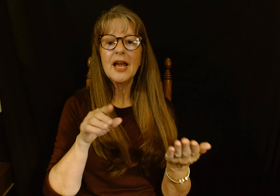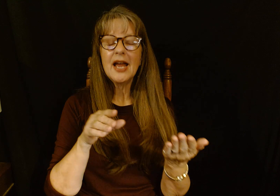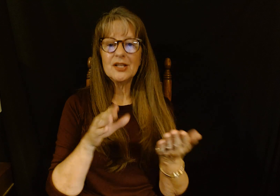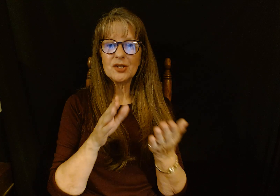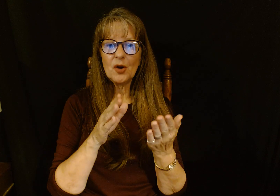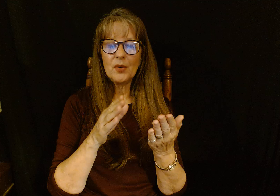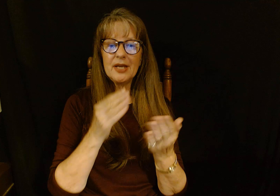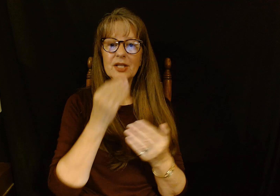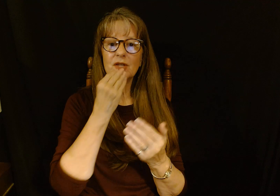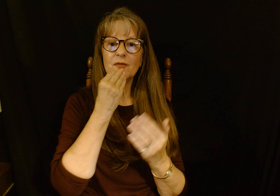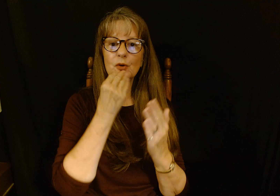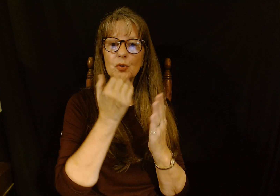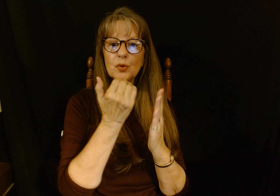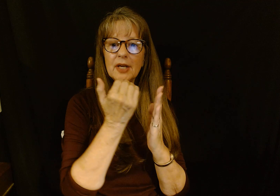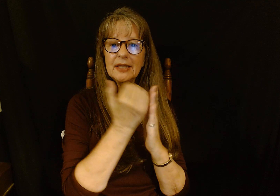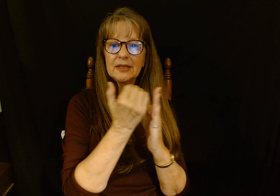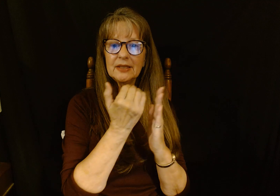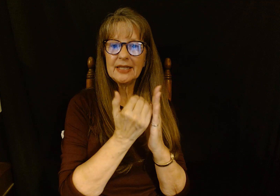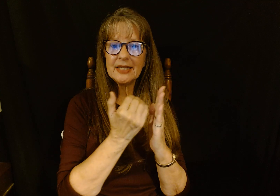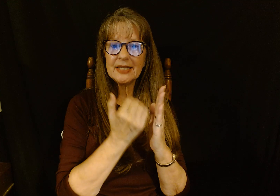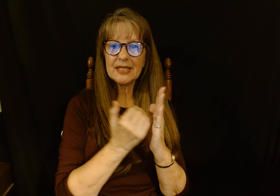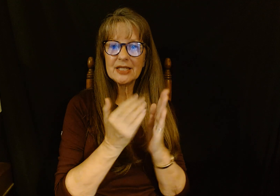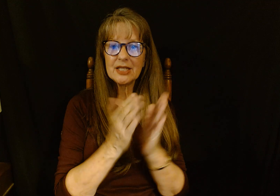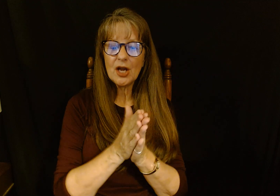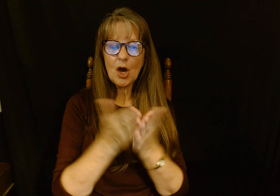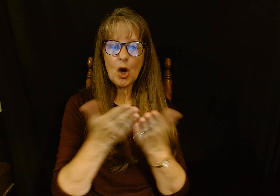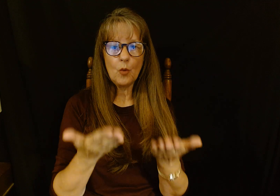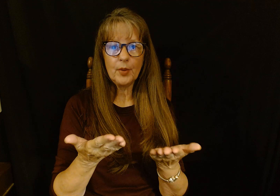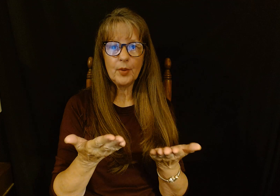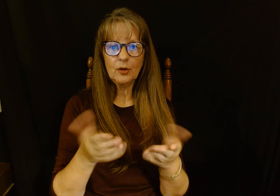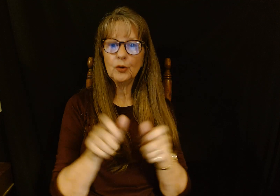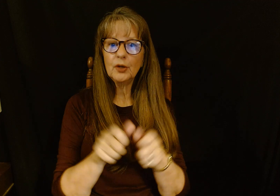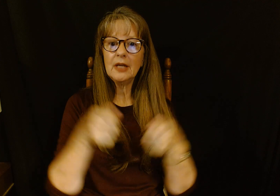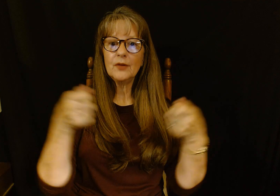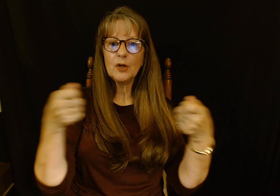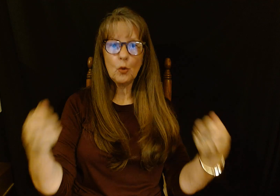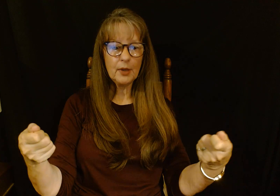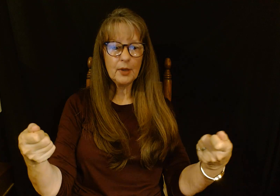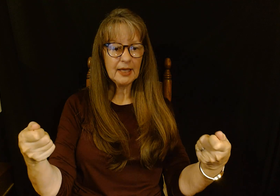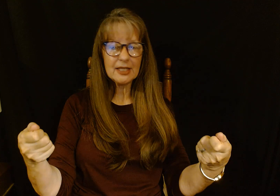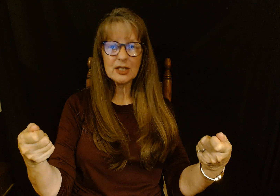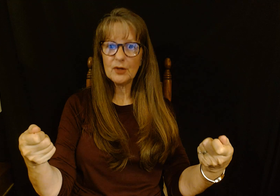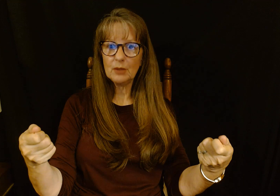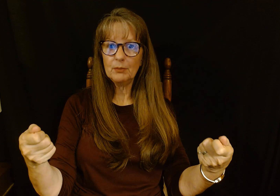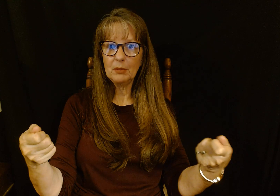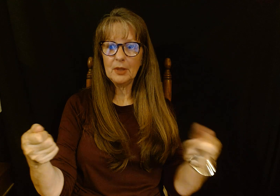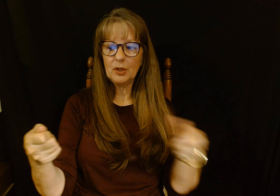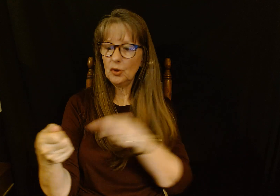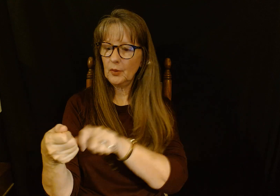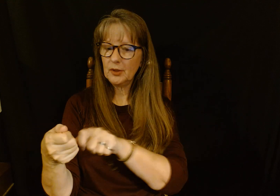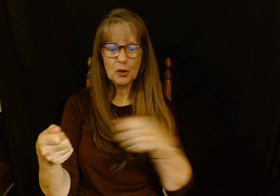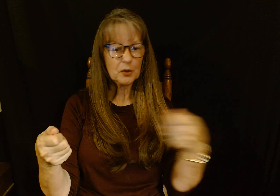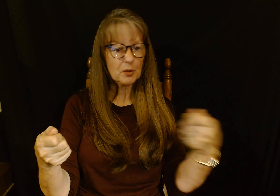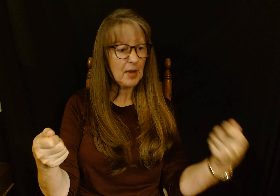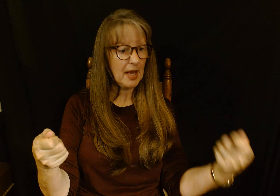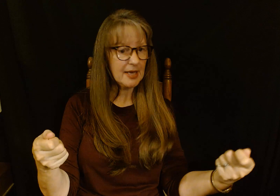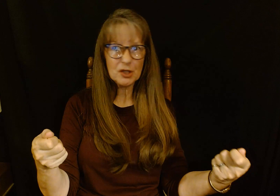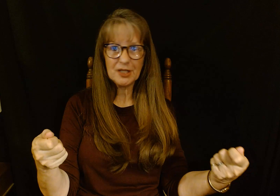And so it's food list open. Or you can even open it like this if it's a big menu and turn the page like